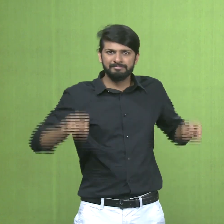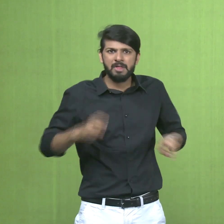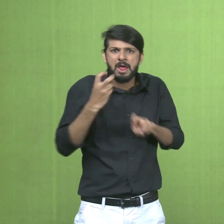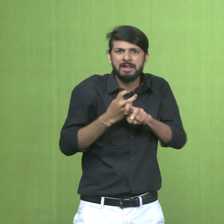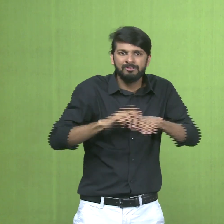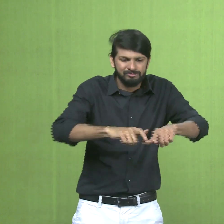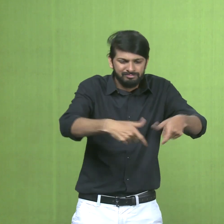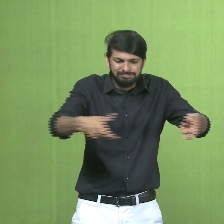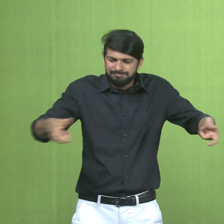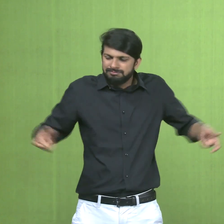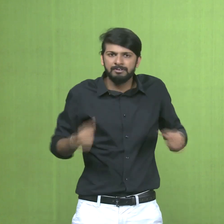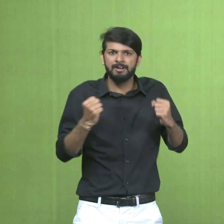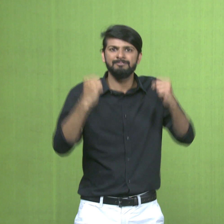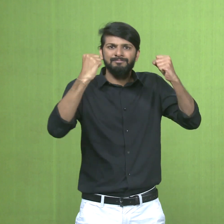both of them are sitting